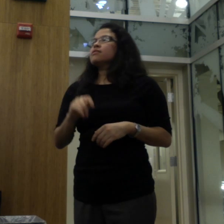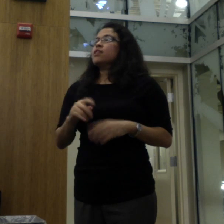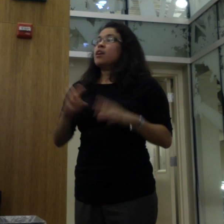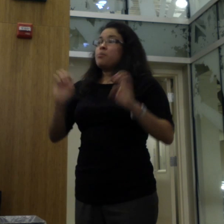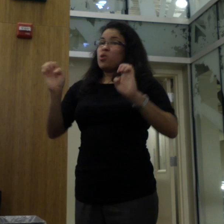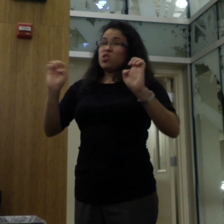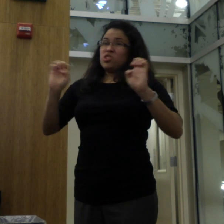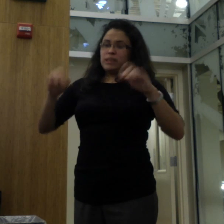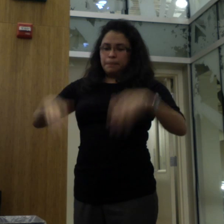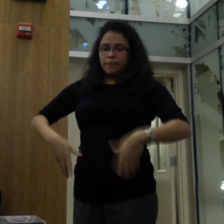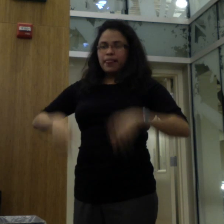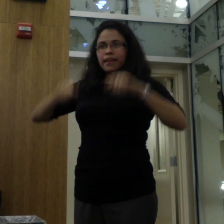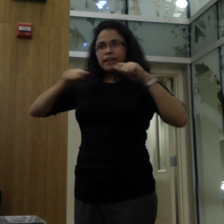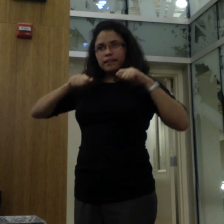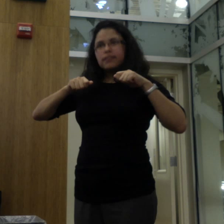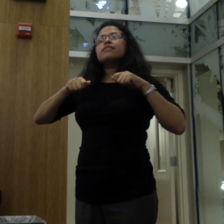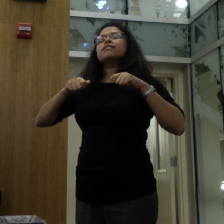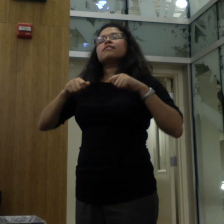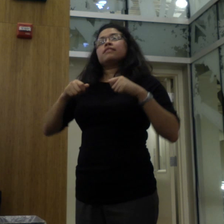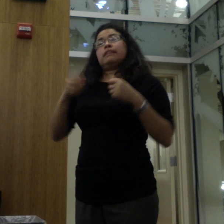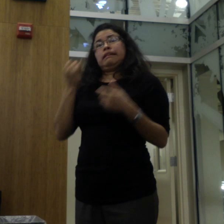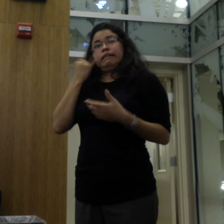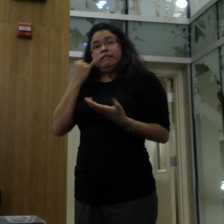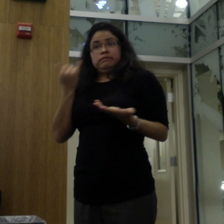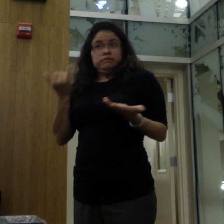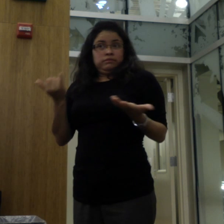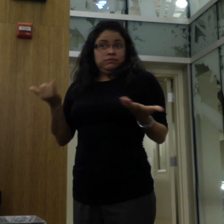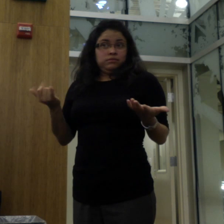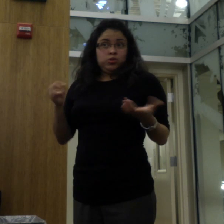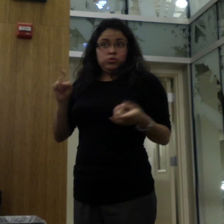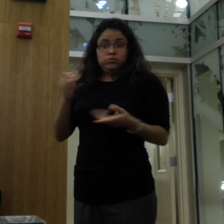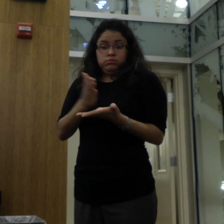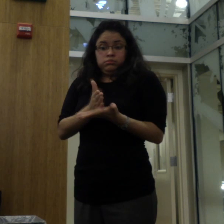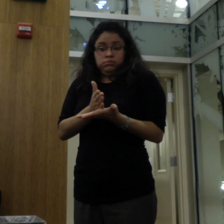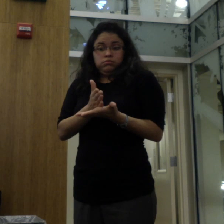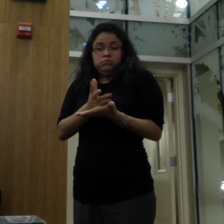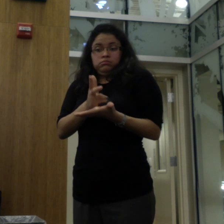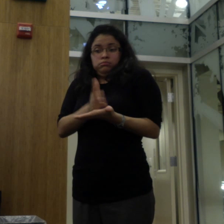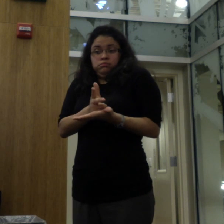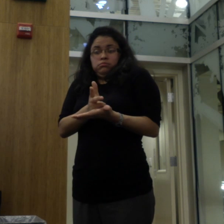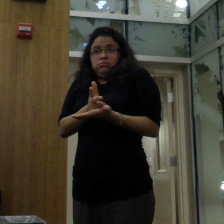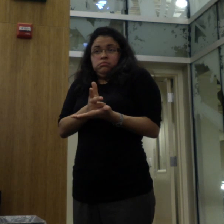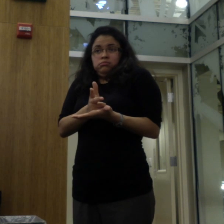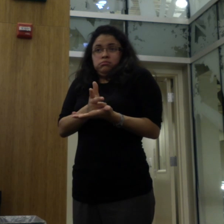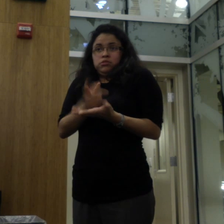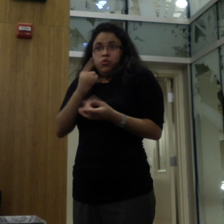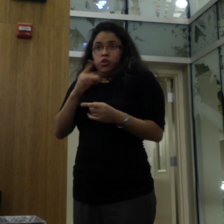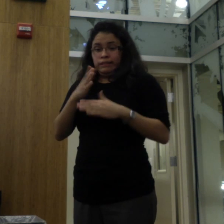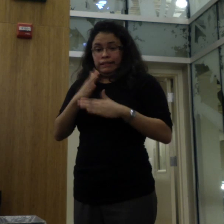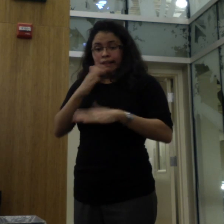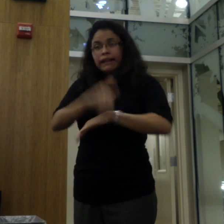emergency blankets in case you need to stop for the evening,